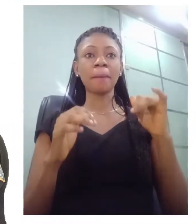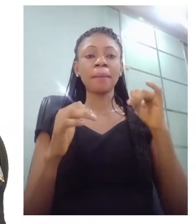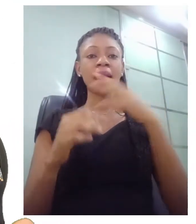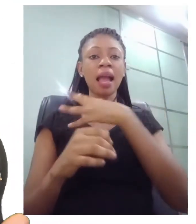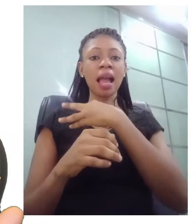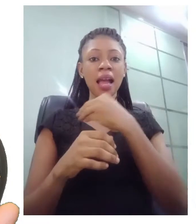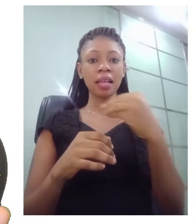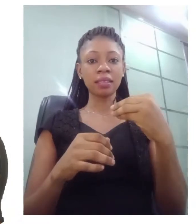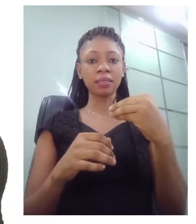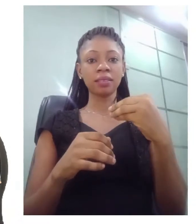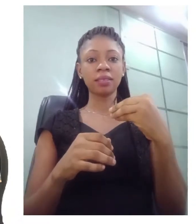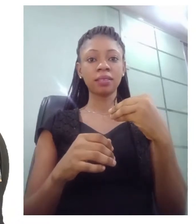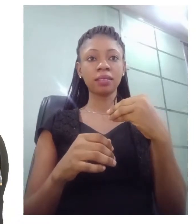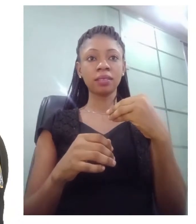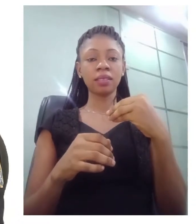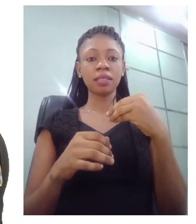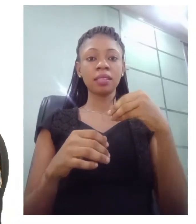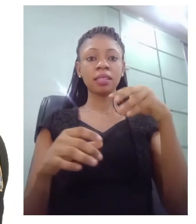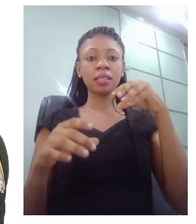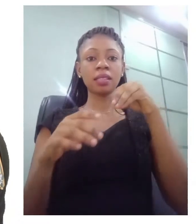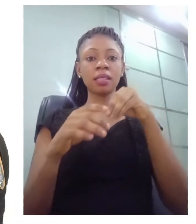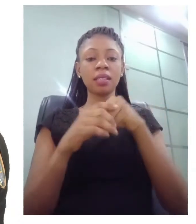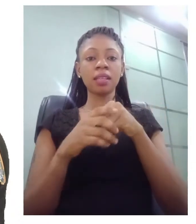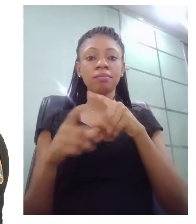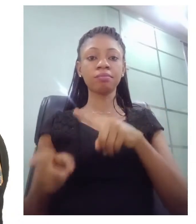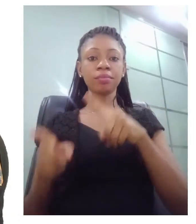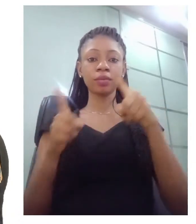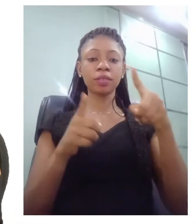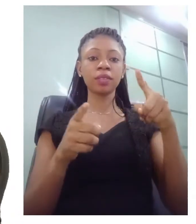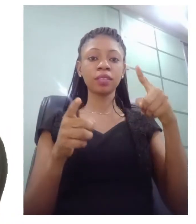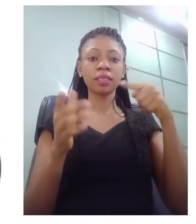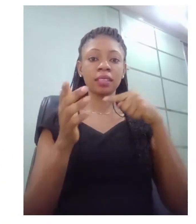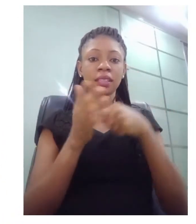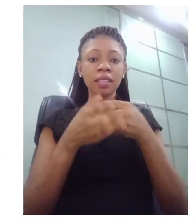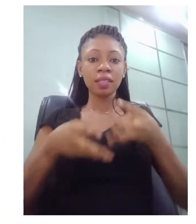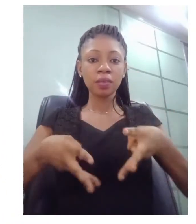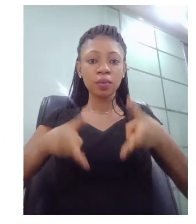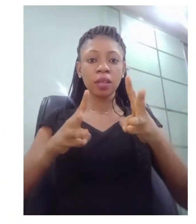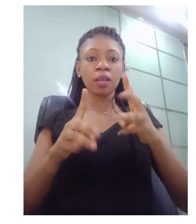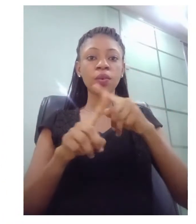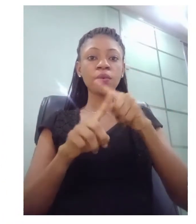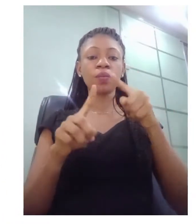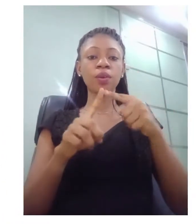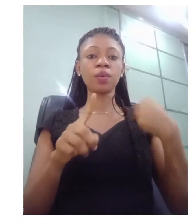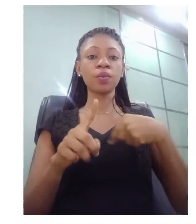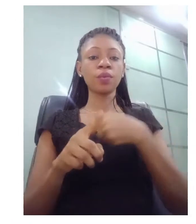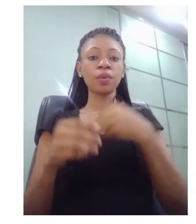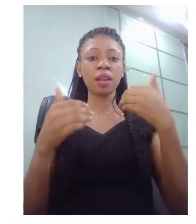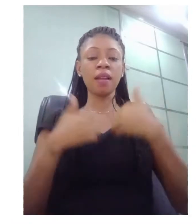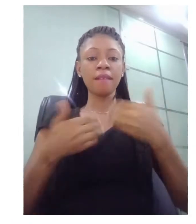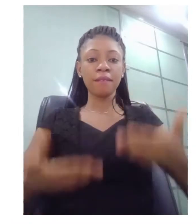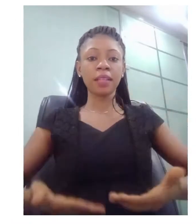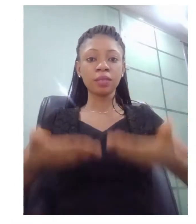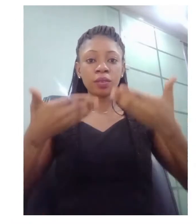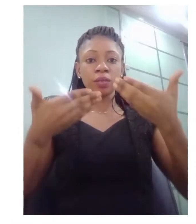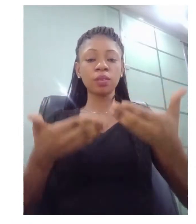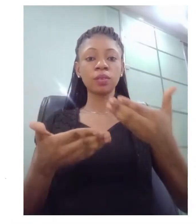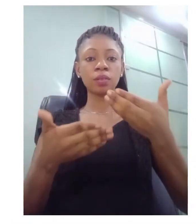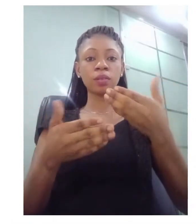when there is an introduction of a child into a community. The child acquires the